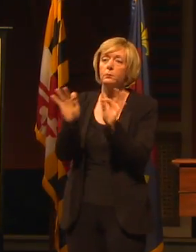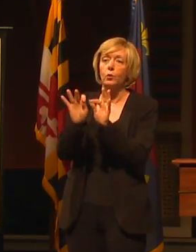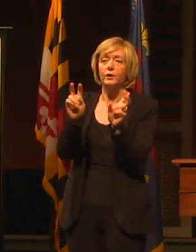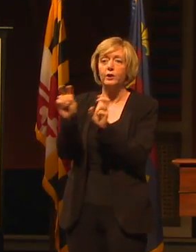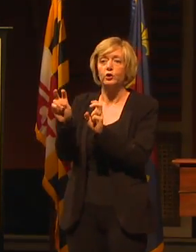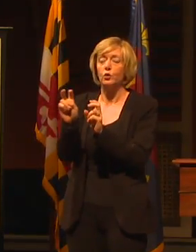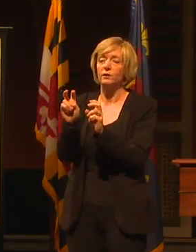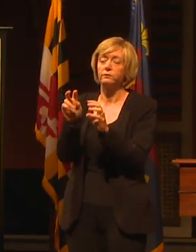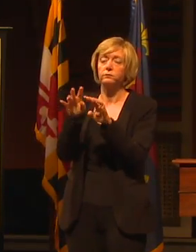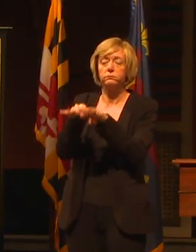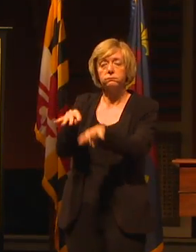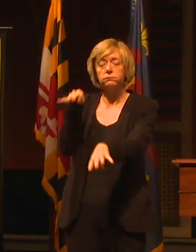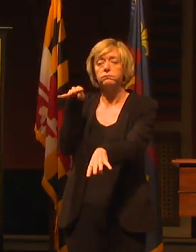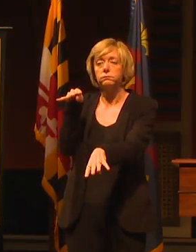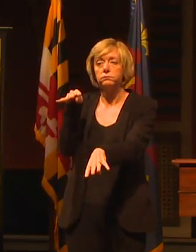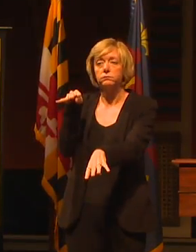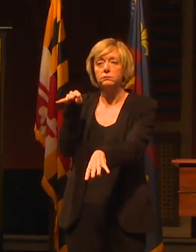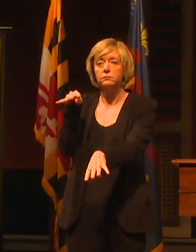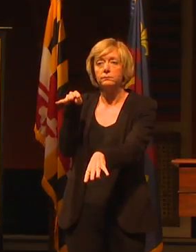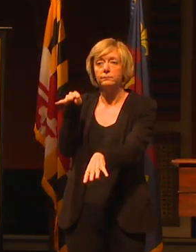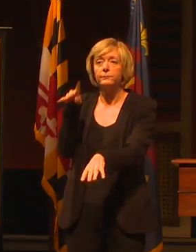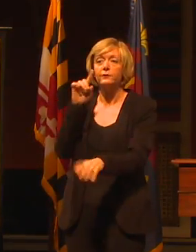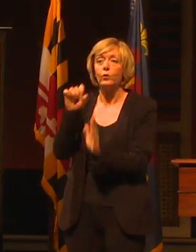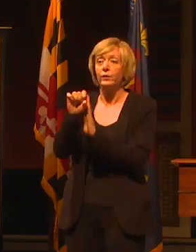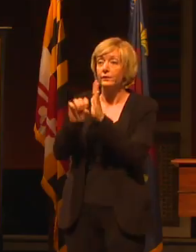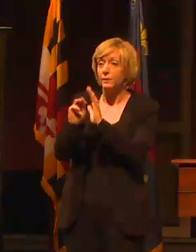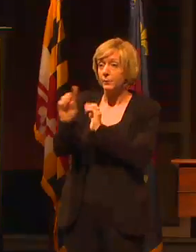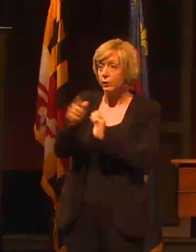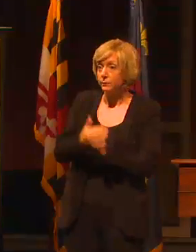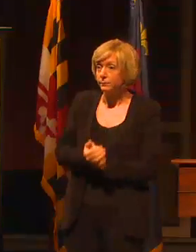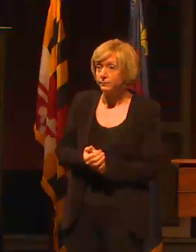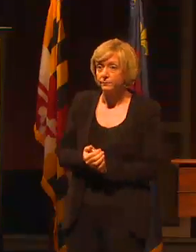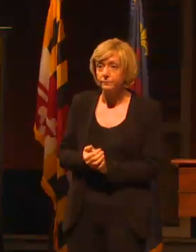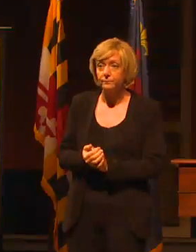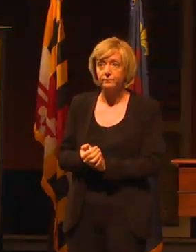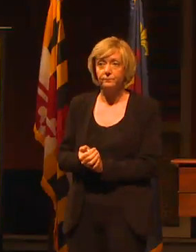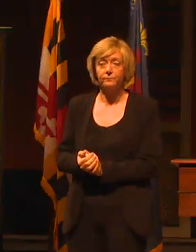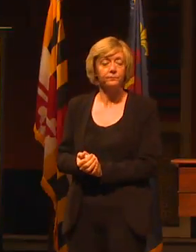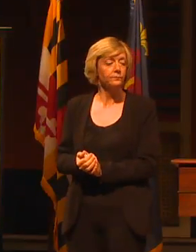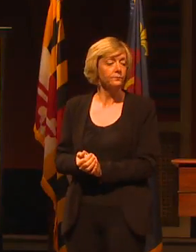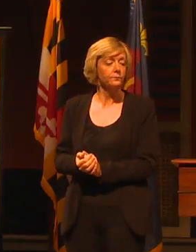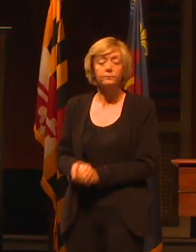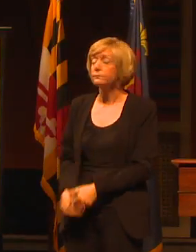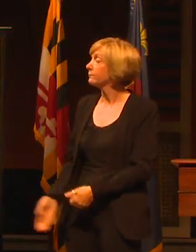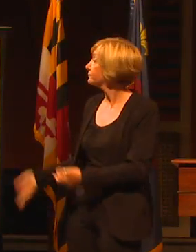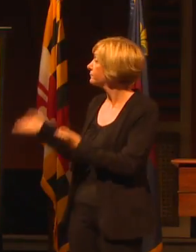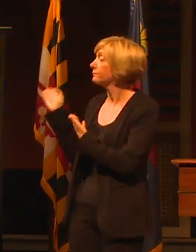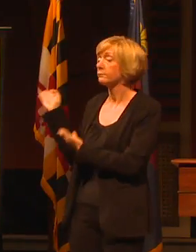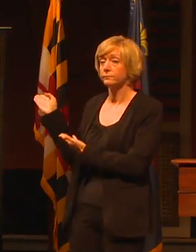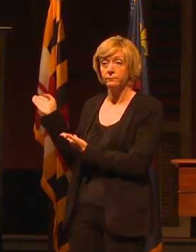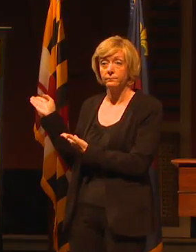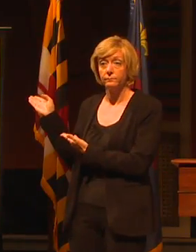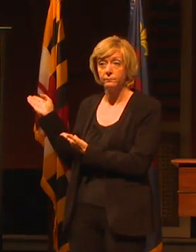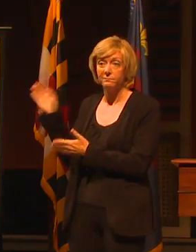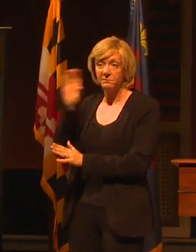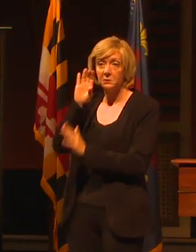of congestion in the state of Maryland. As you can see from the next